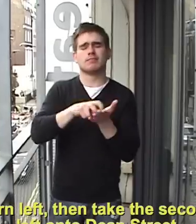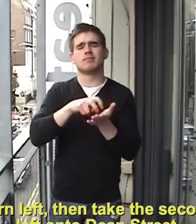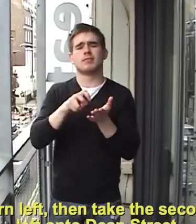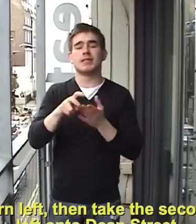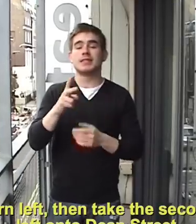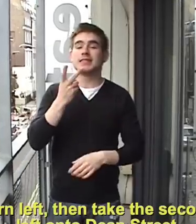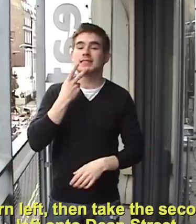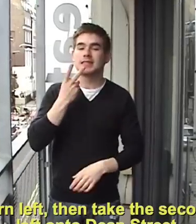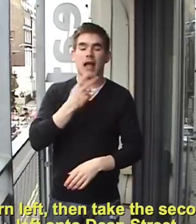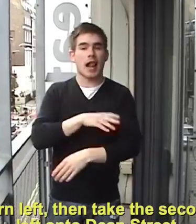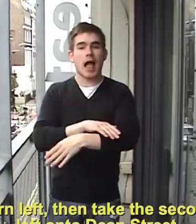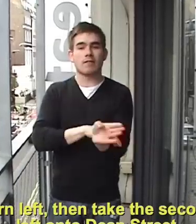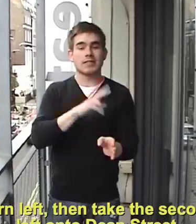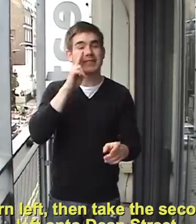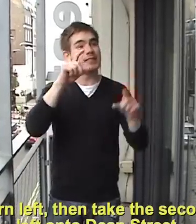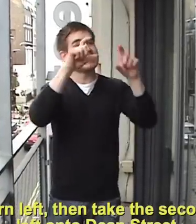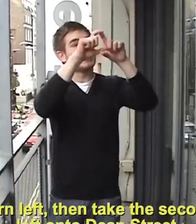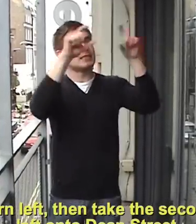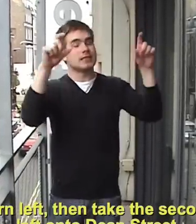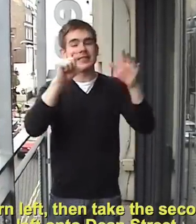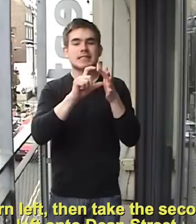Turn left, then take the second left onto Dean Street.